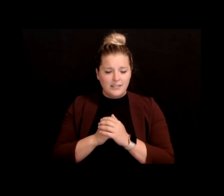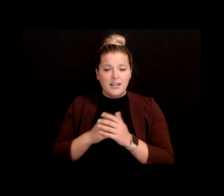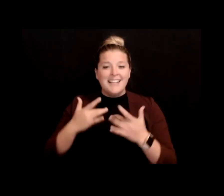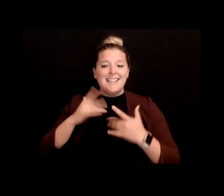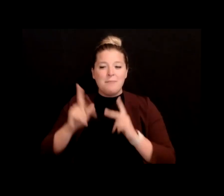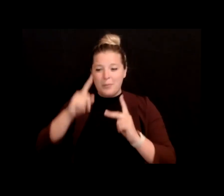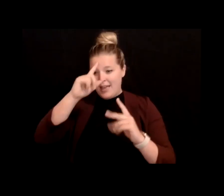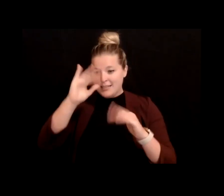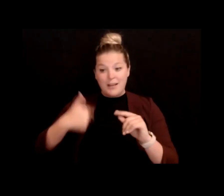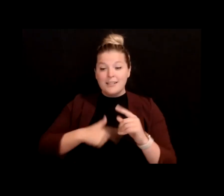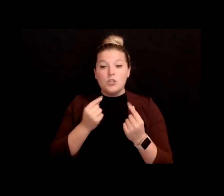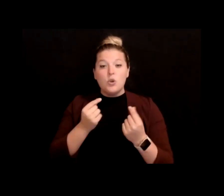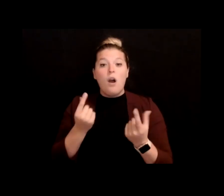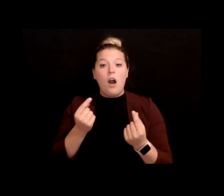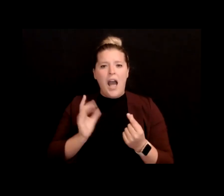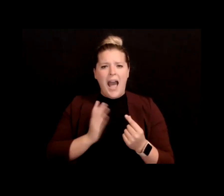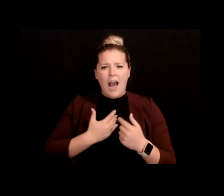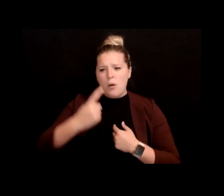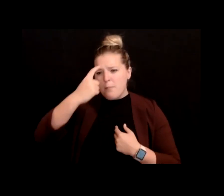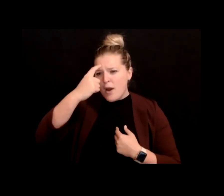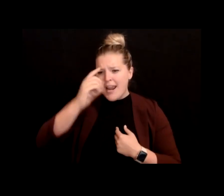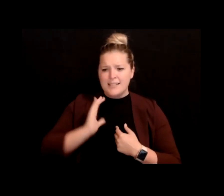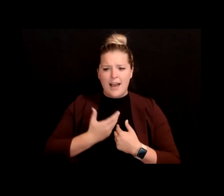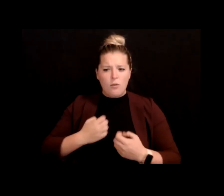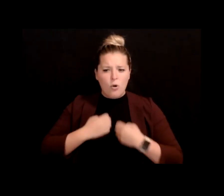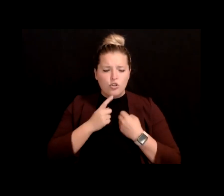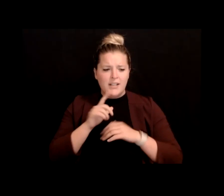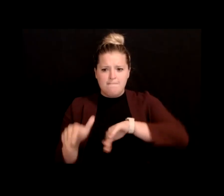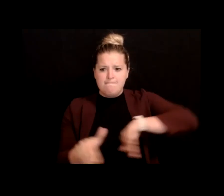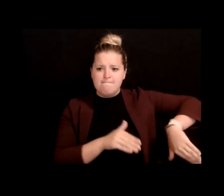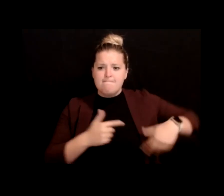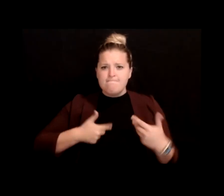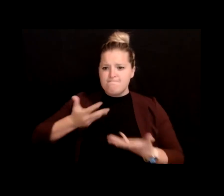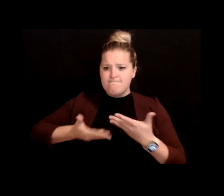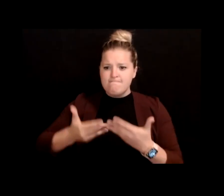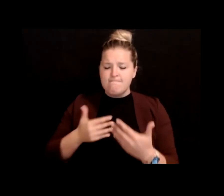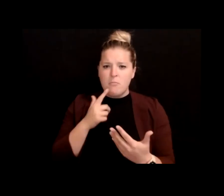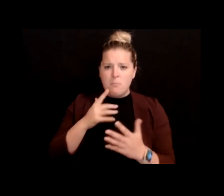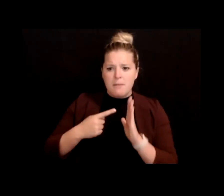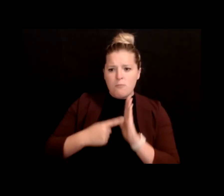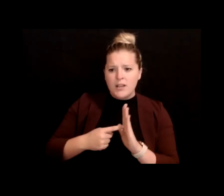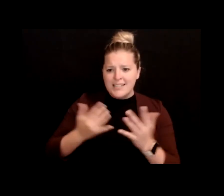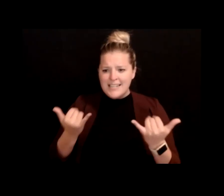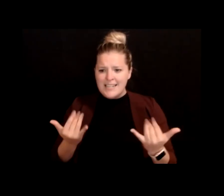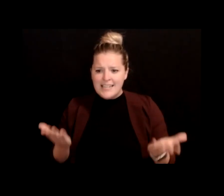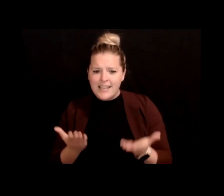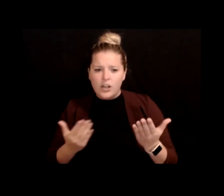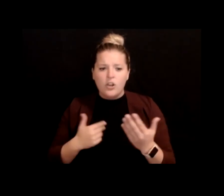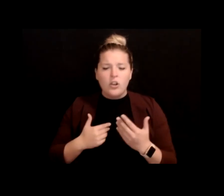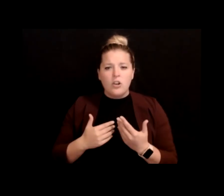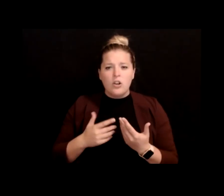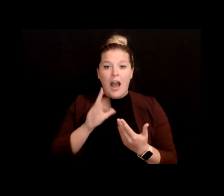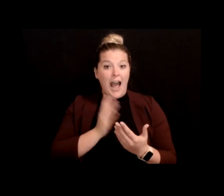to bring our whole selves to be present, not to be allowed to have feelings and frailties and needs and